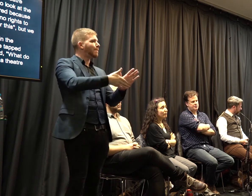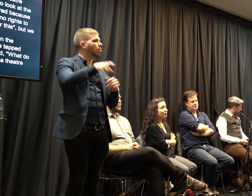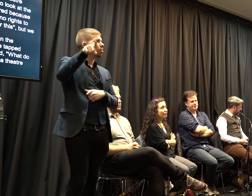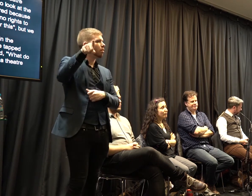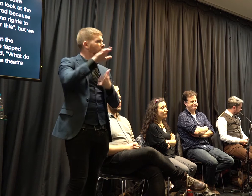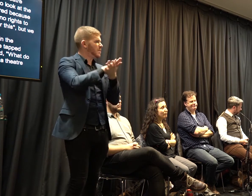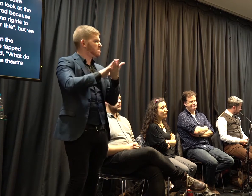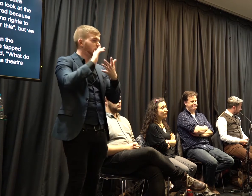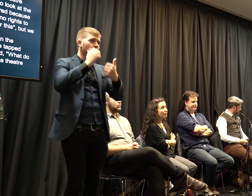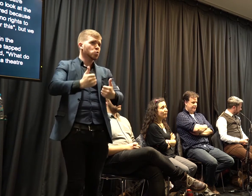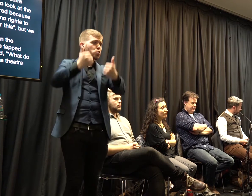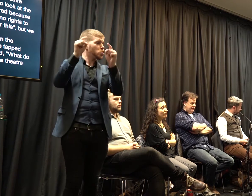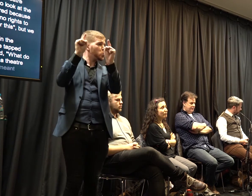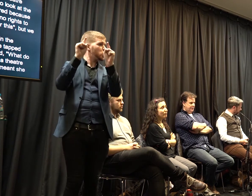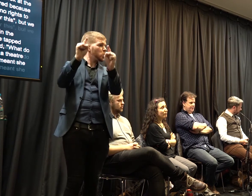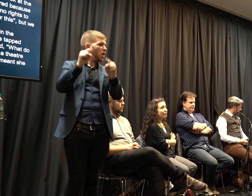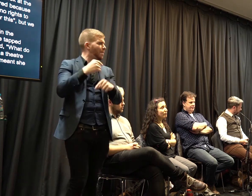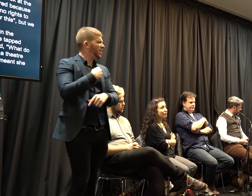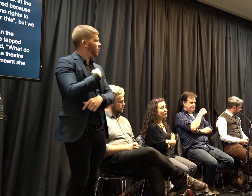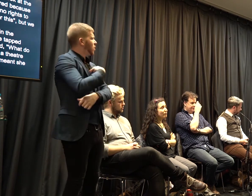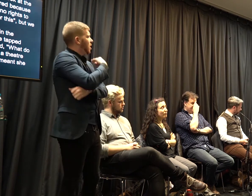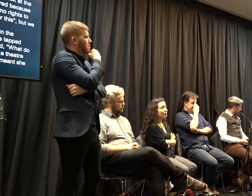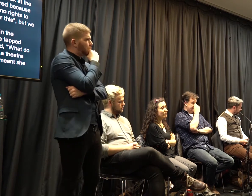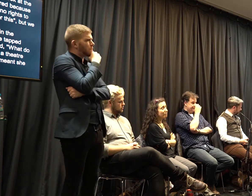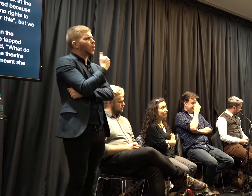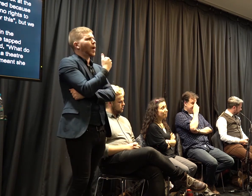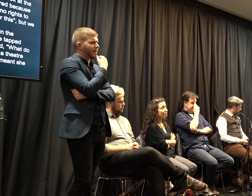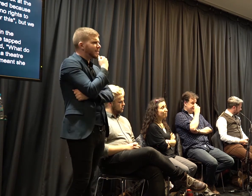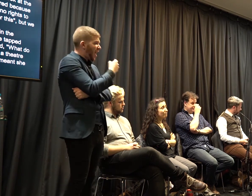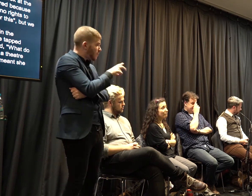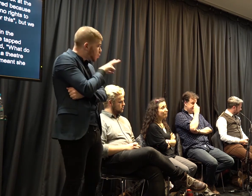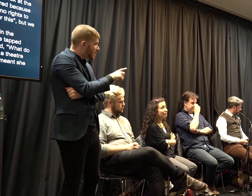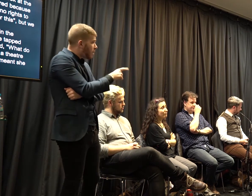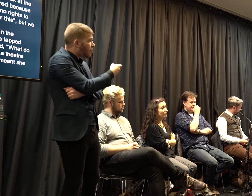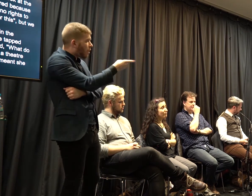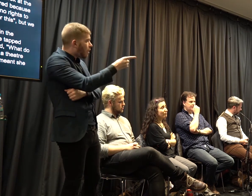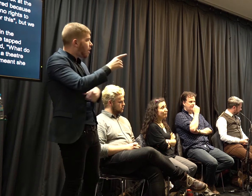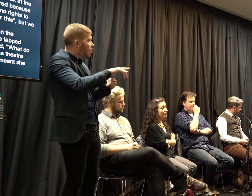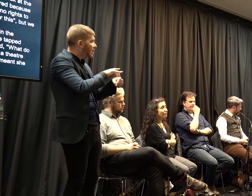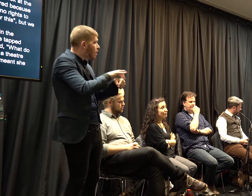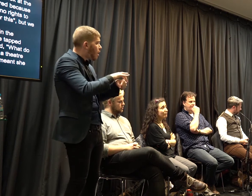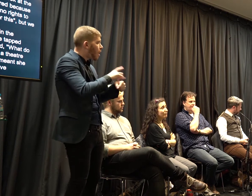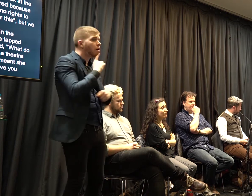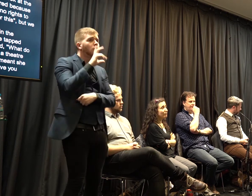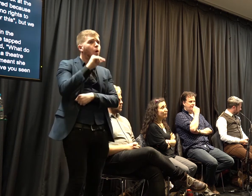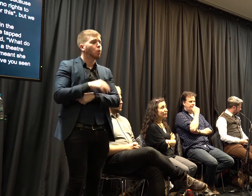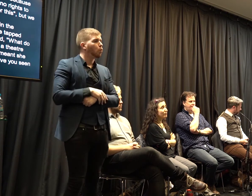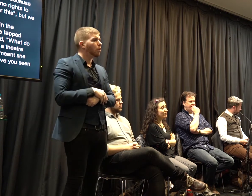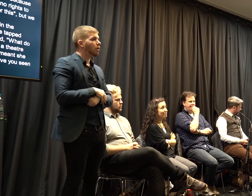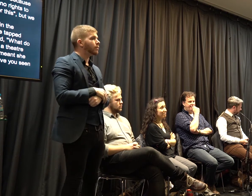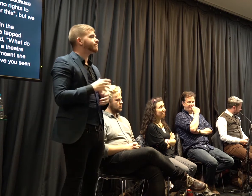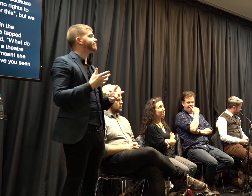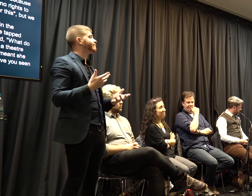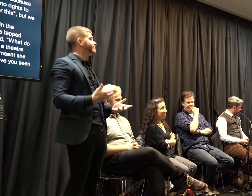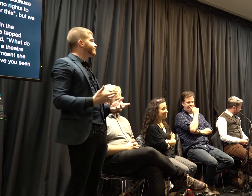was good. And we went, okay then. But have you seen any other interpreted theatre? No. Right.